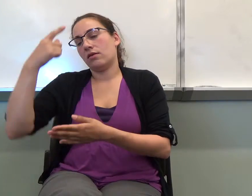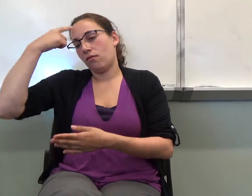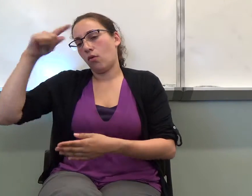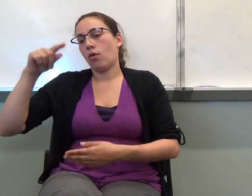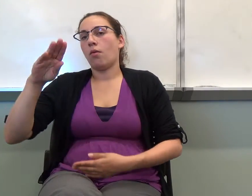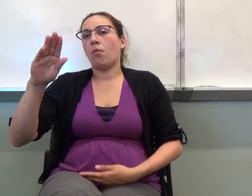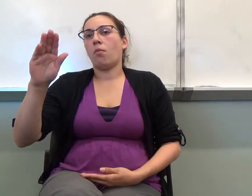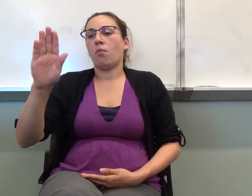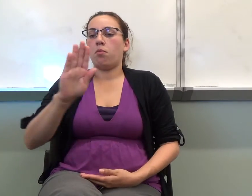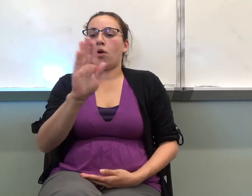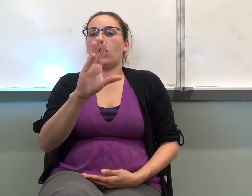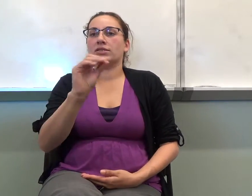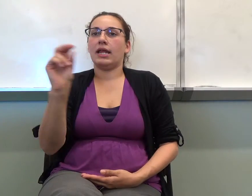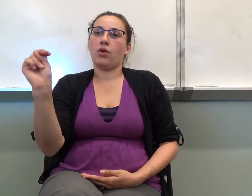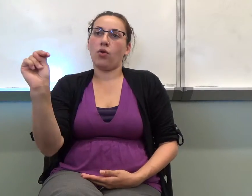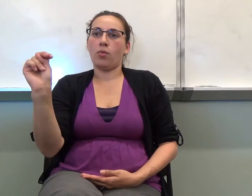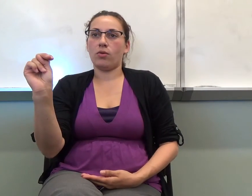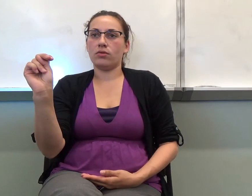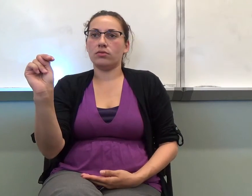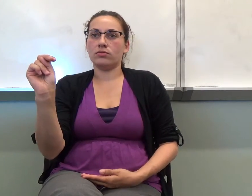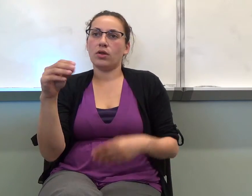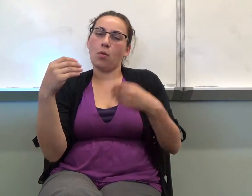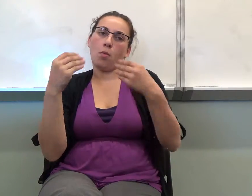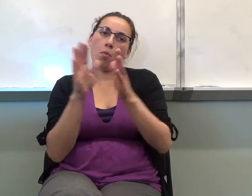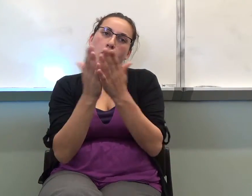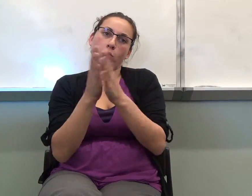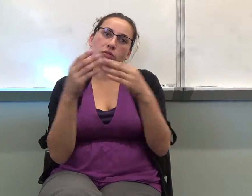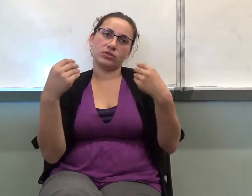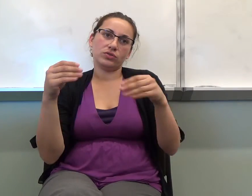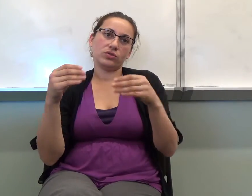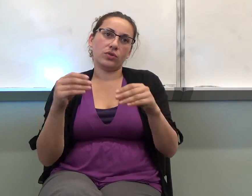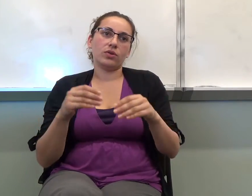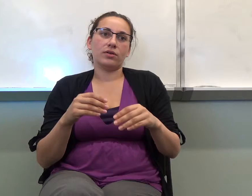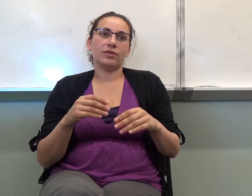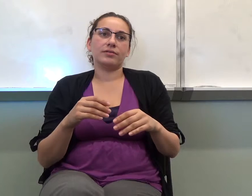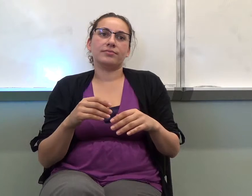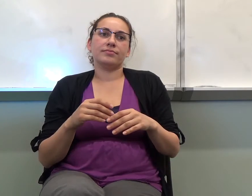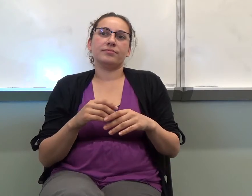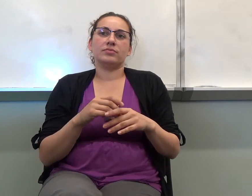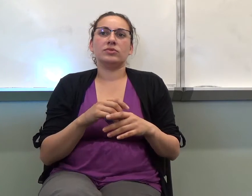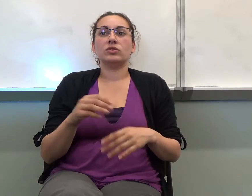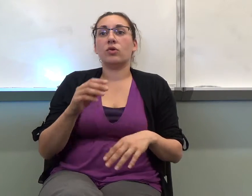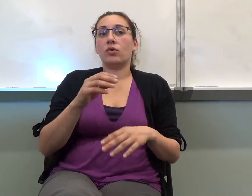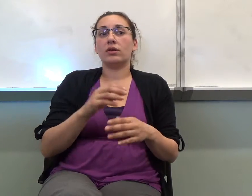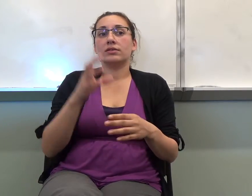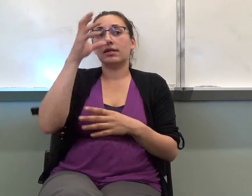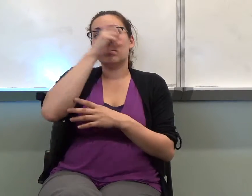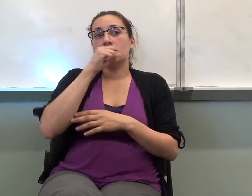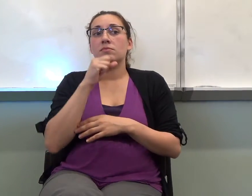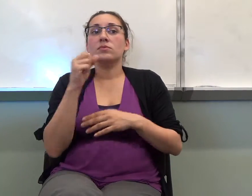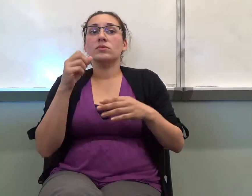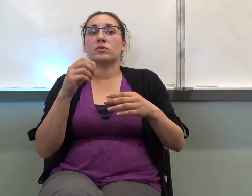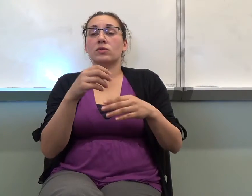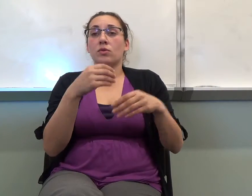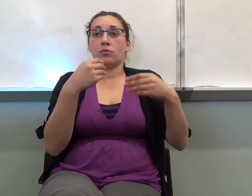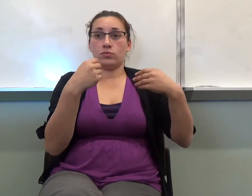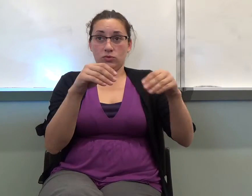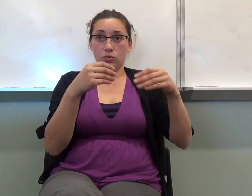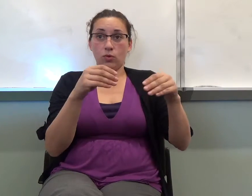forth. Okay, it says estimate the sales for the company with the greatest annual sales. That would be the Barnes & Noble. That's the highest one,